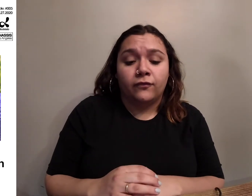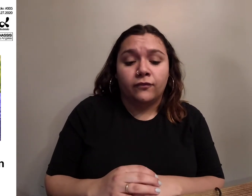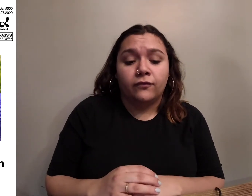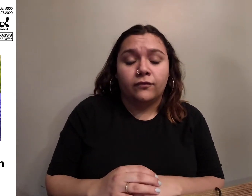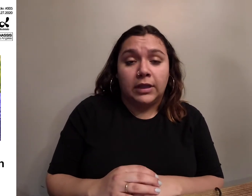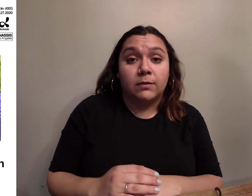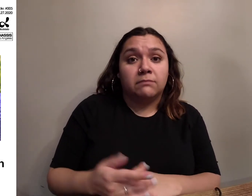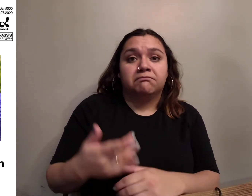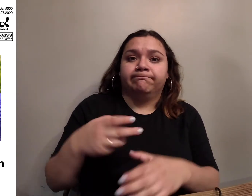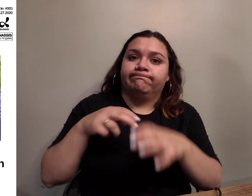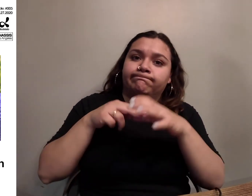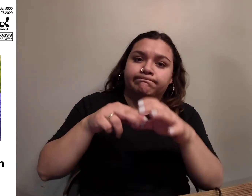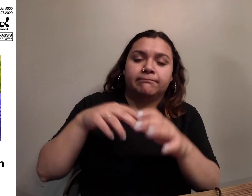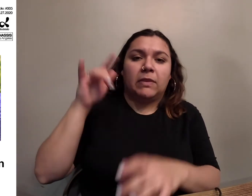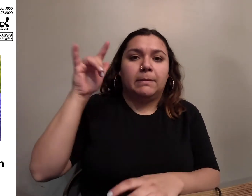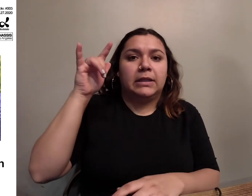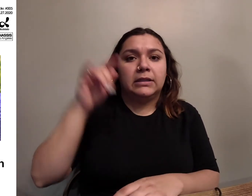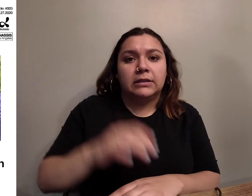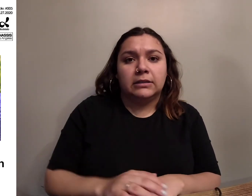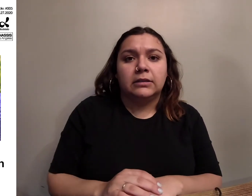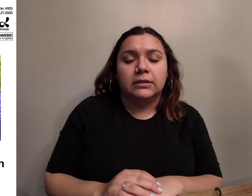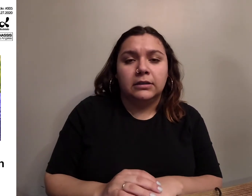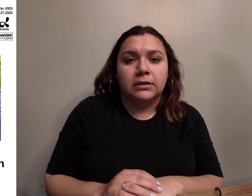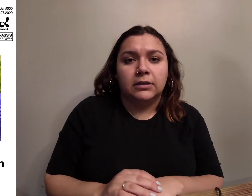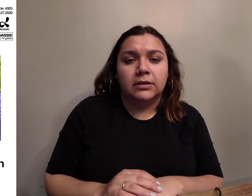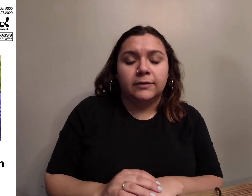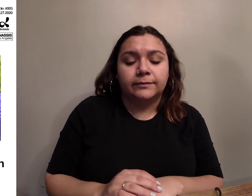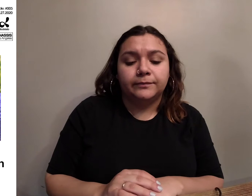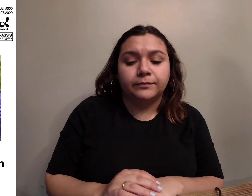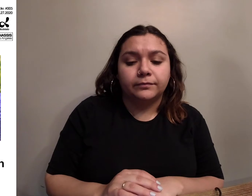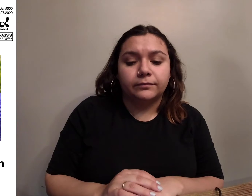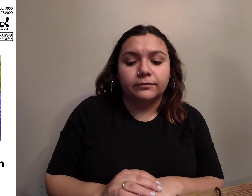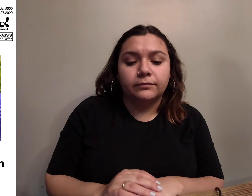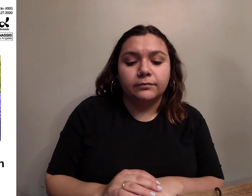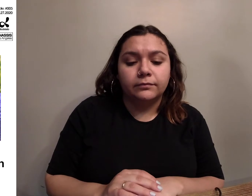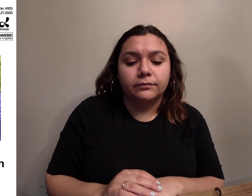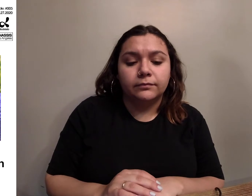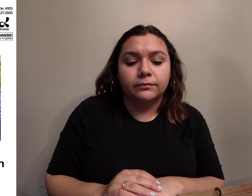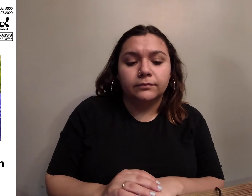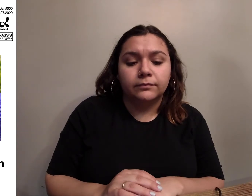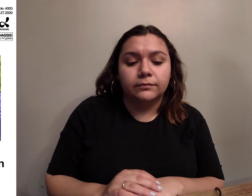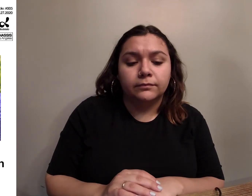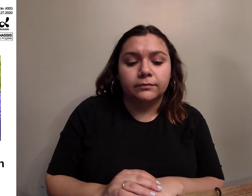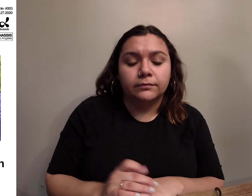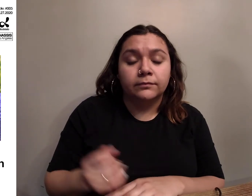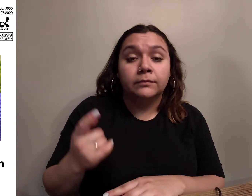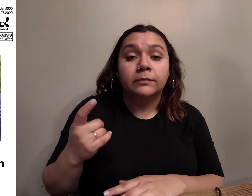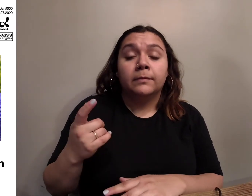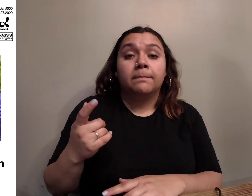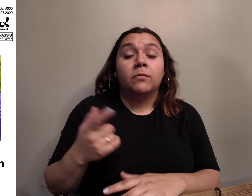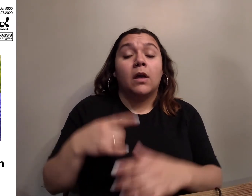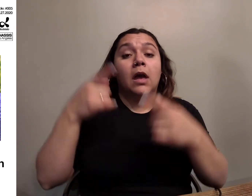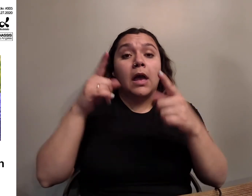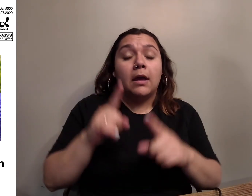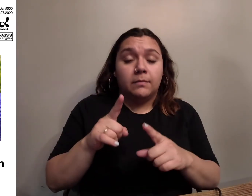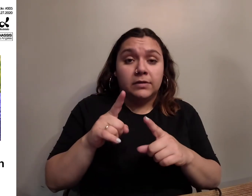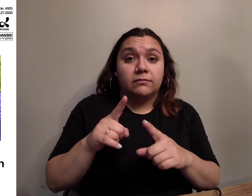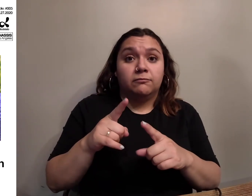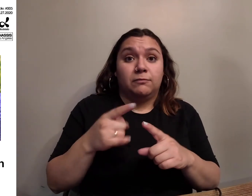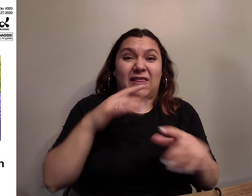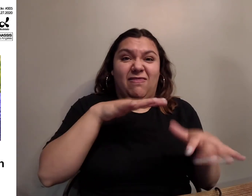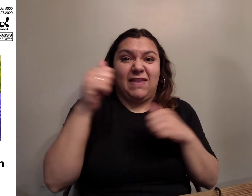hopped on the plane. Well, not so easy. One, entering the airport in Kigali, once again, we had our temperatures